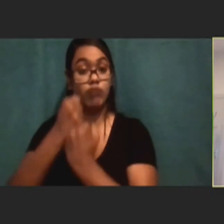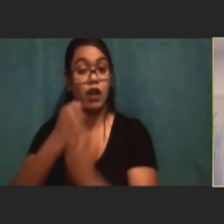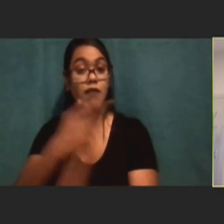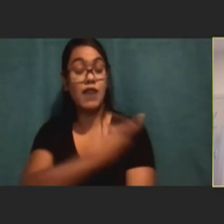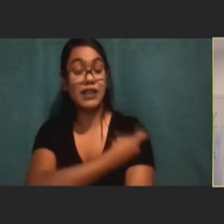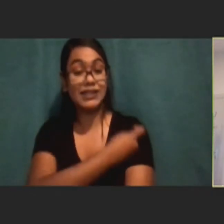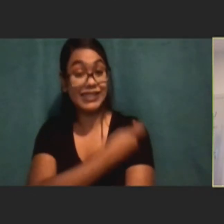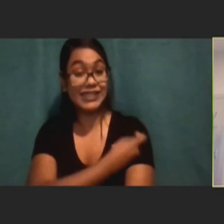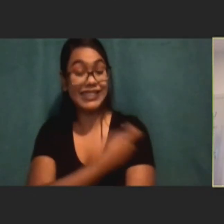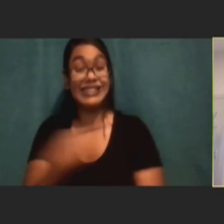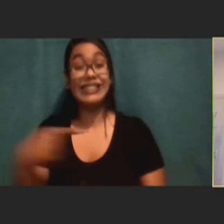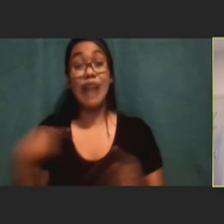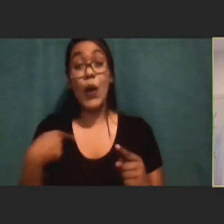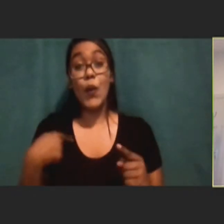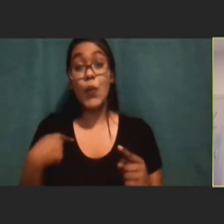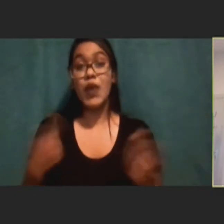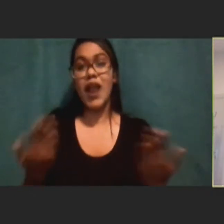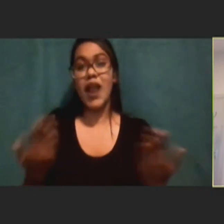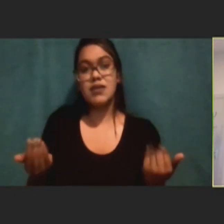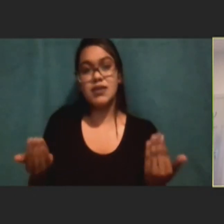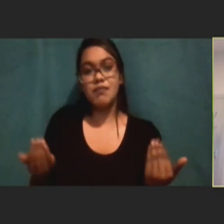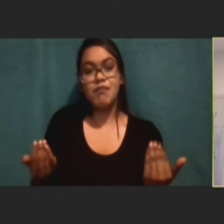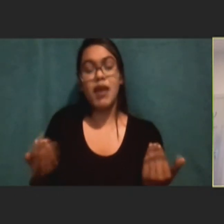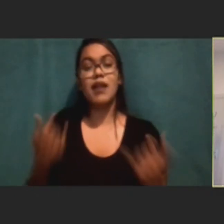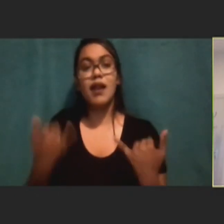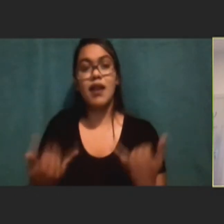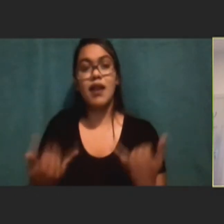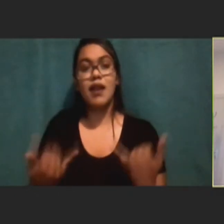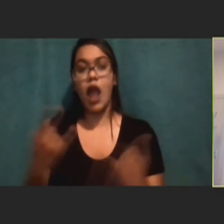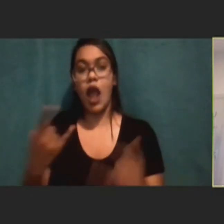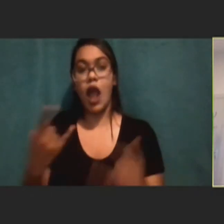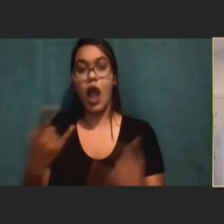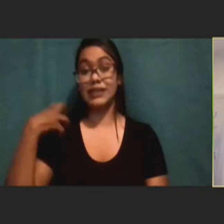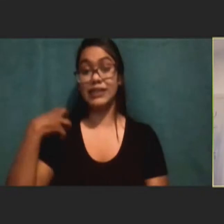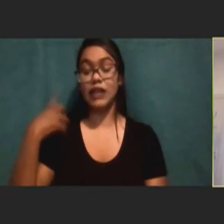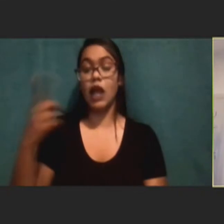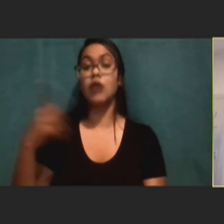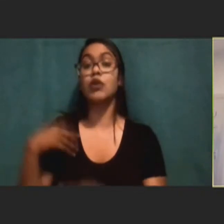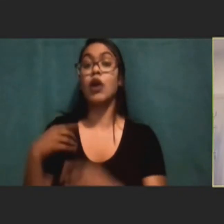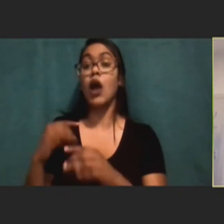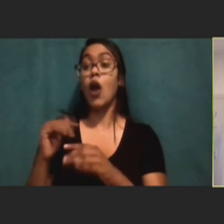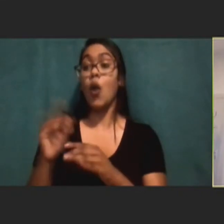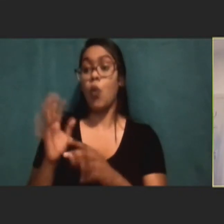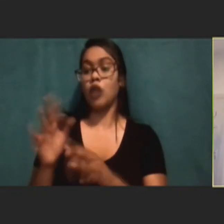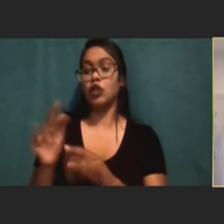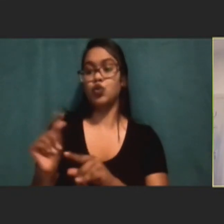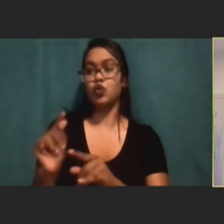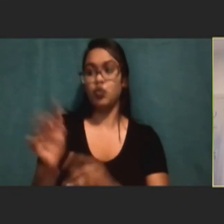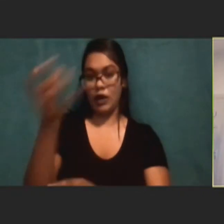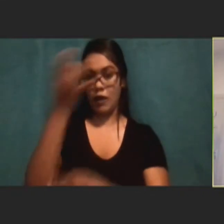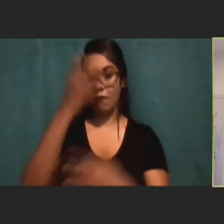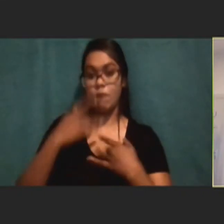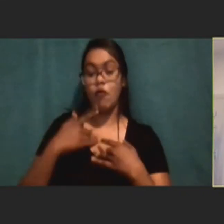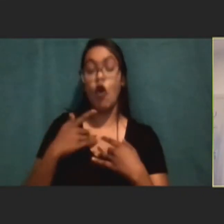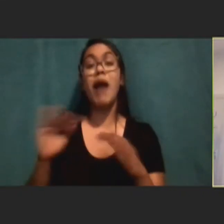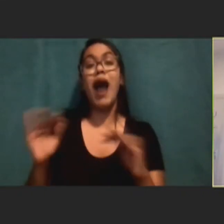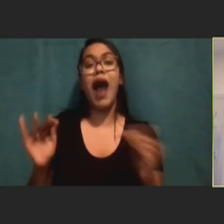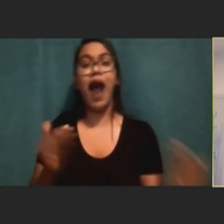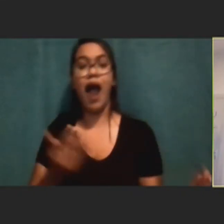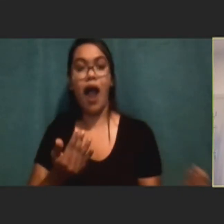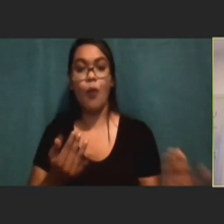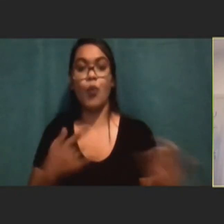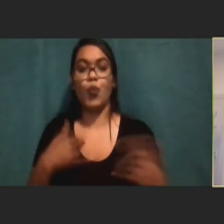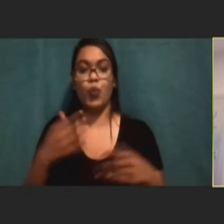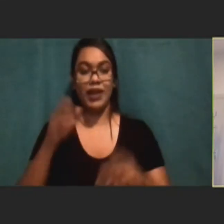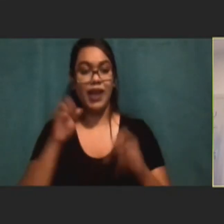recommendation from the Ministerial Advisory Committee on Vaccinations on further rollout of boosters. So at the moment,